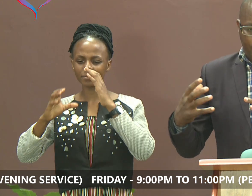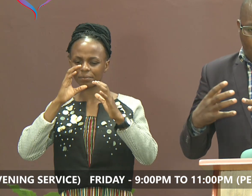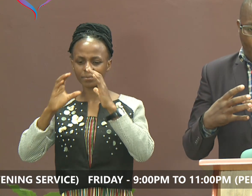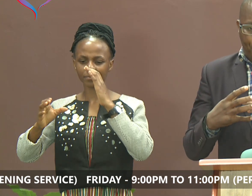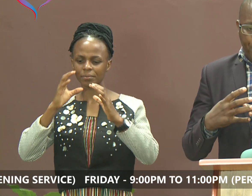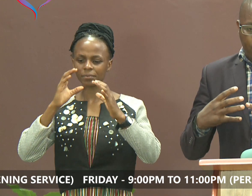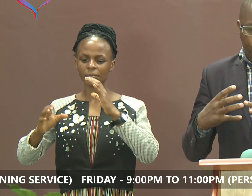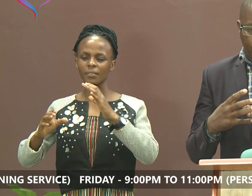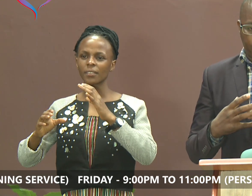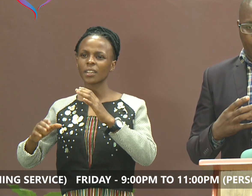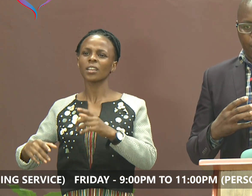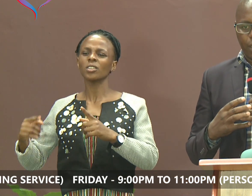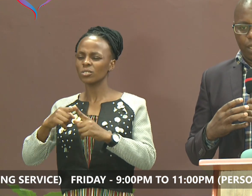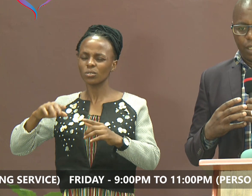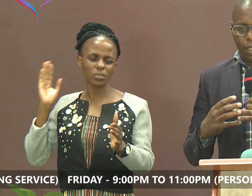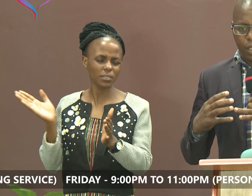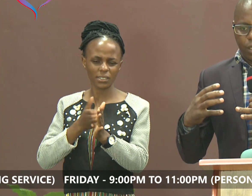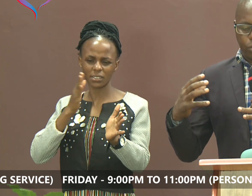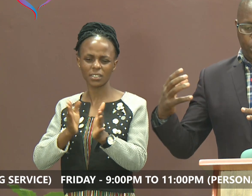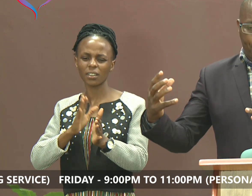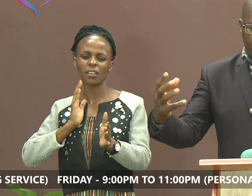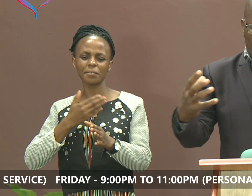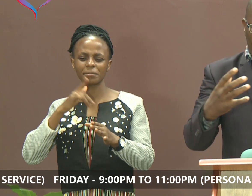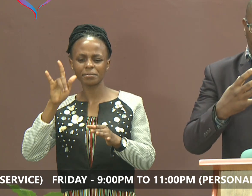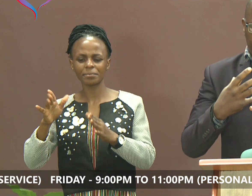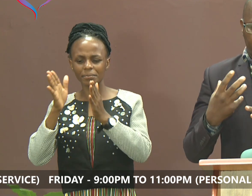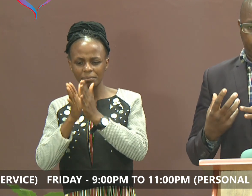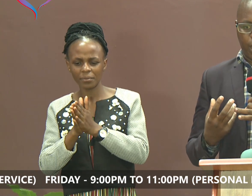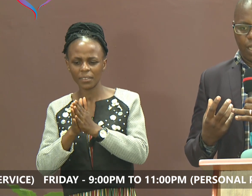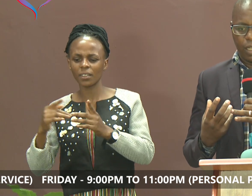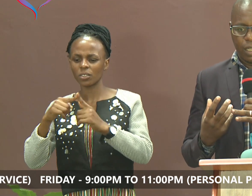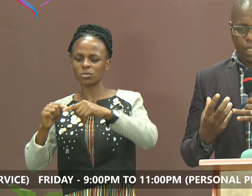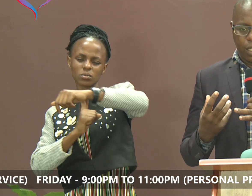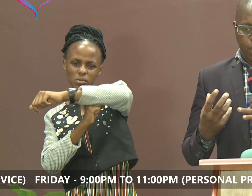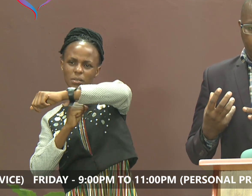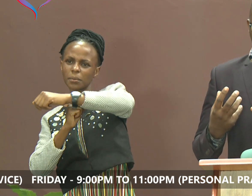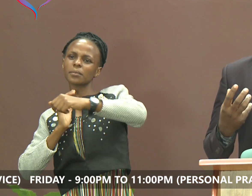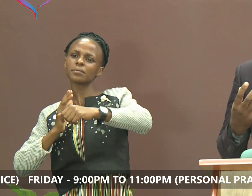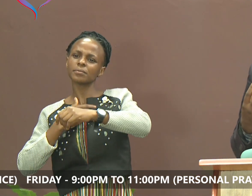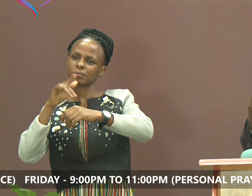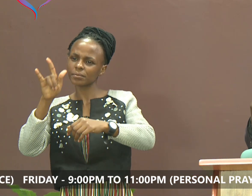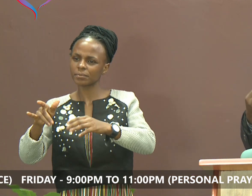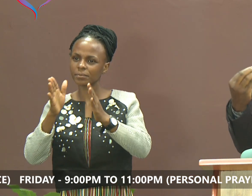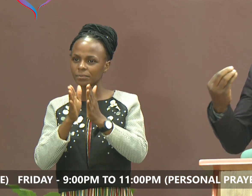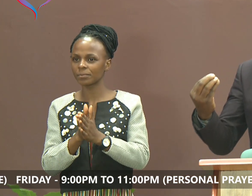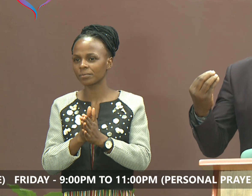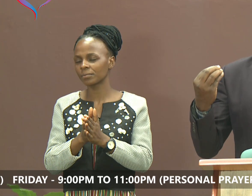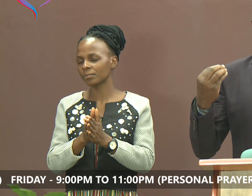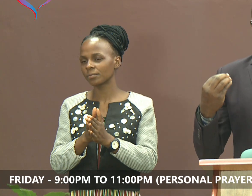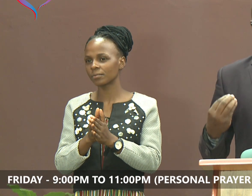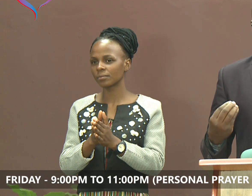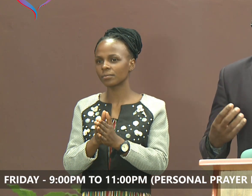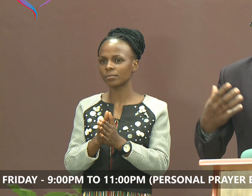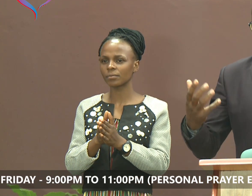okwogereganya. To quicken our being together. Okutwanguyizaako mukubeera awamu. To support our being together. Okuwagira engeri gye tuyinza okubeera mu awamu. Social media